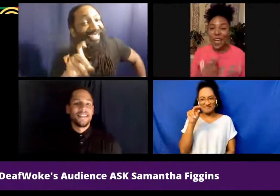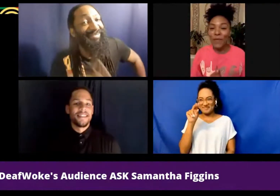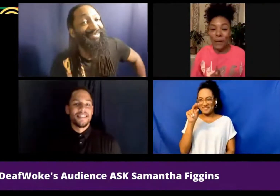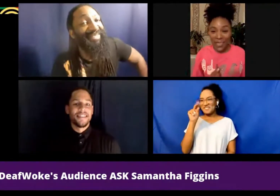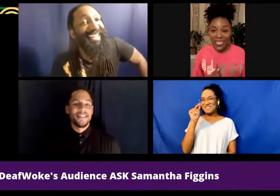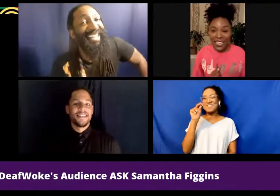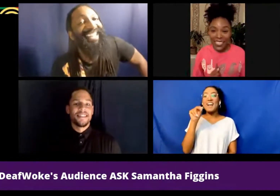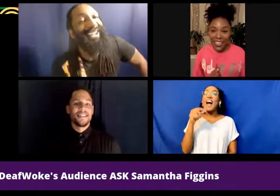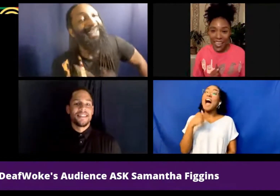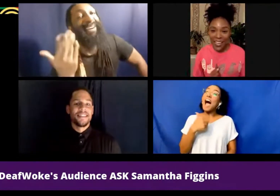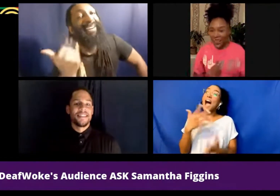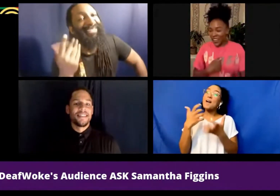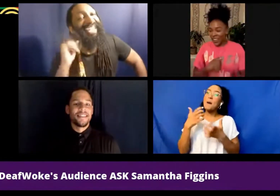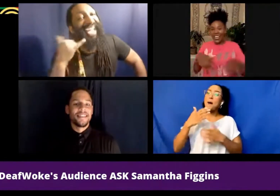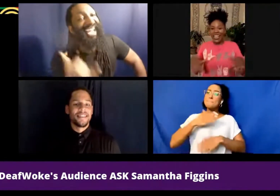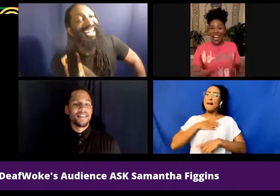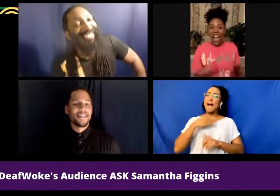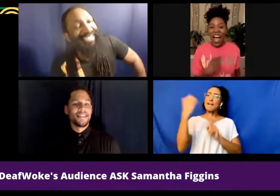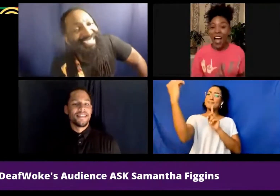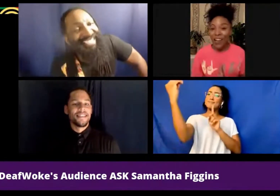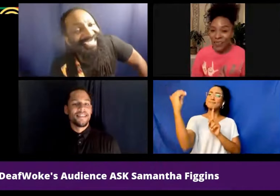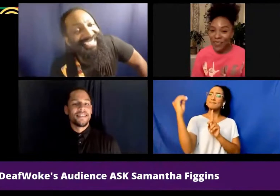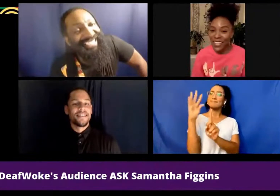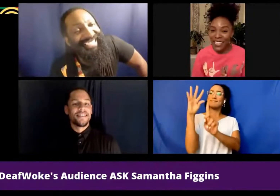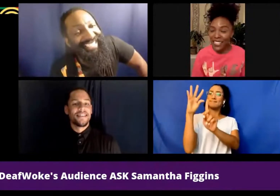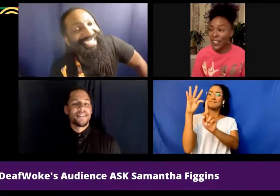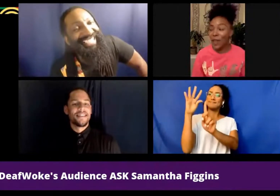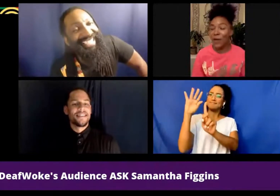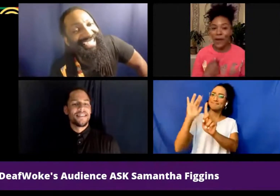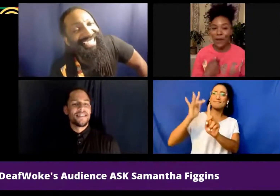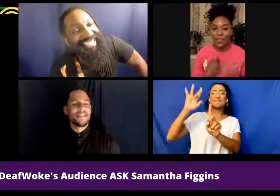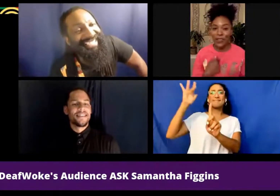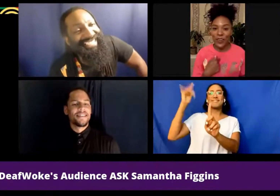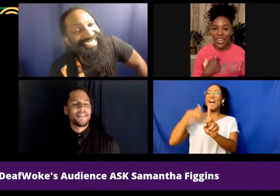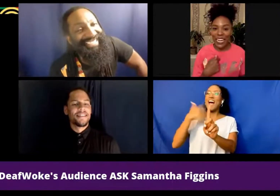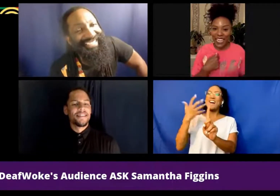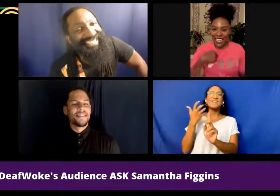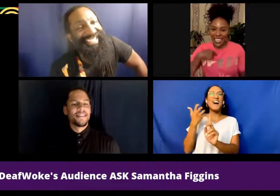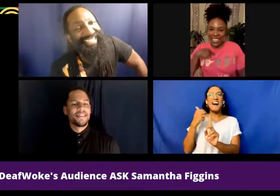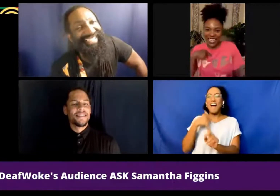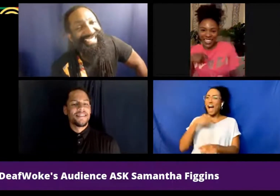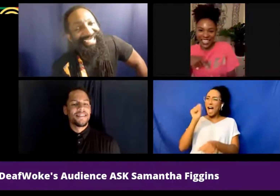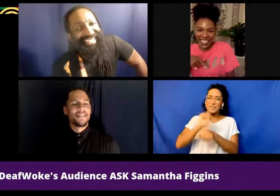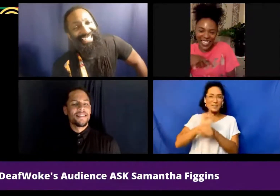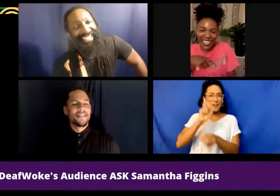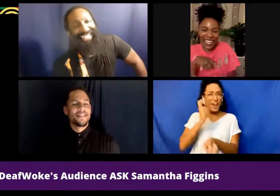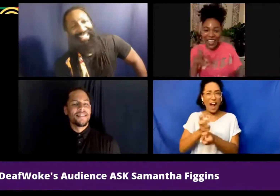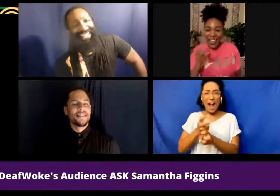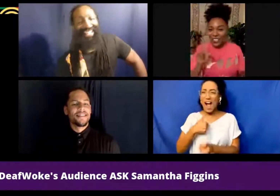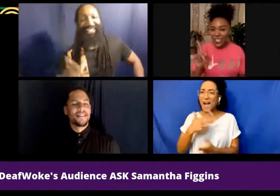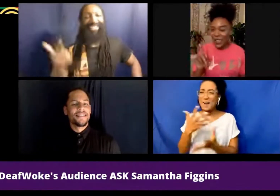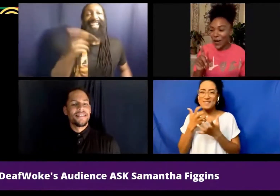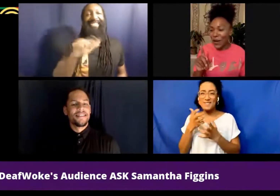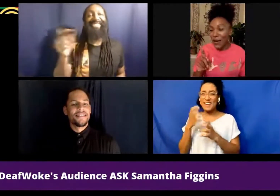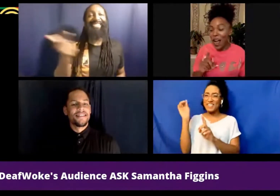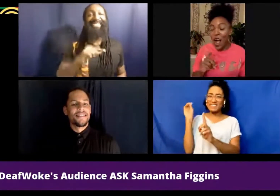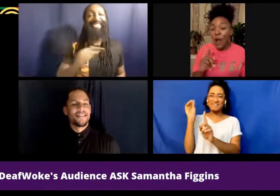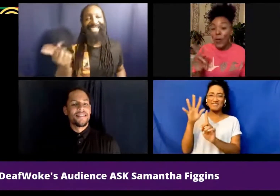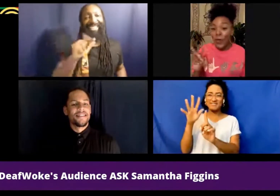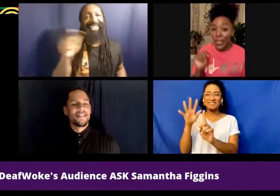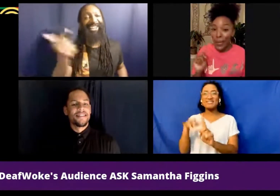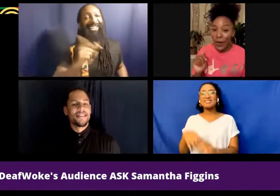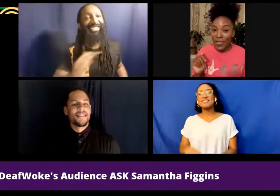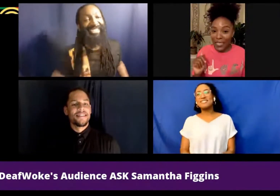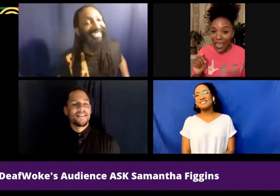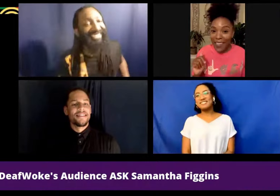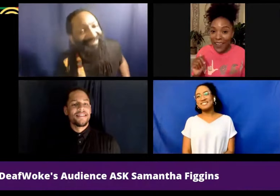no, because I want my stage time. Come on now. I want my stage time, and I work for it. Very nice.